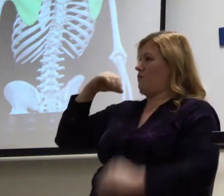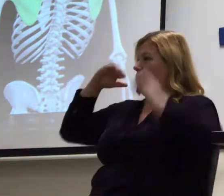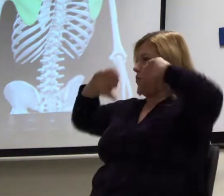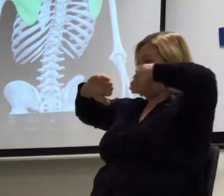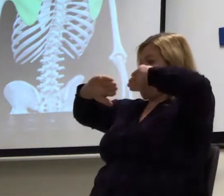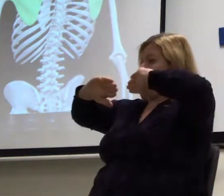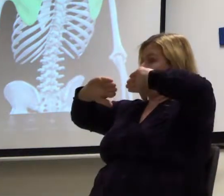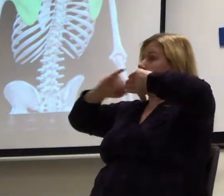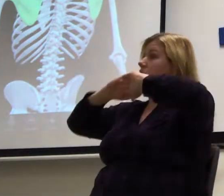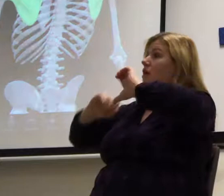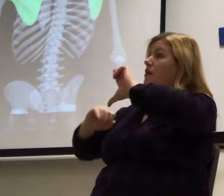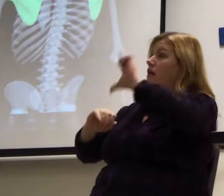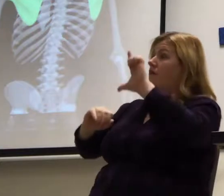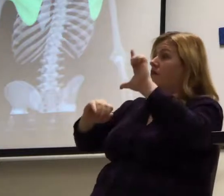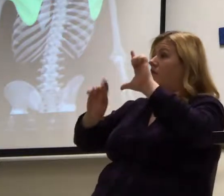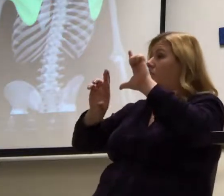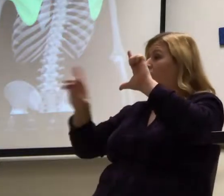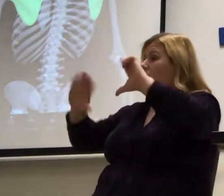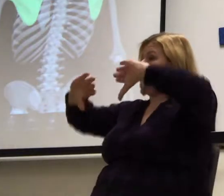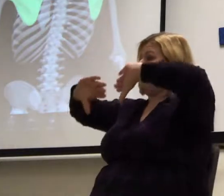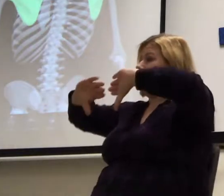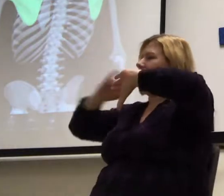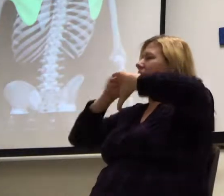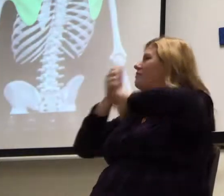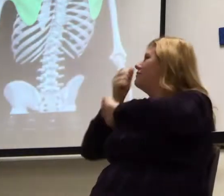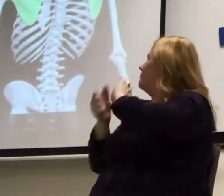to hide the others,